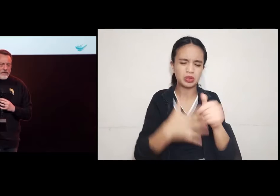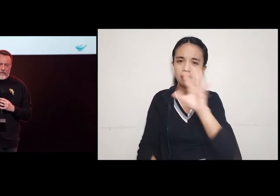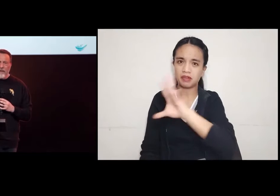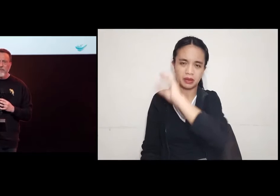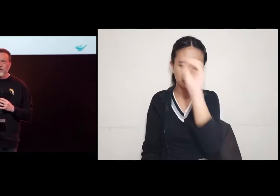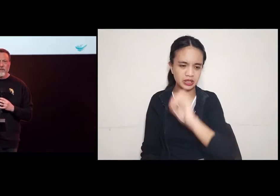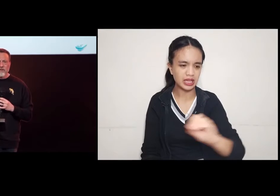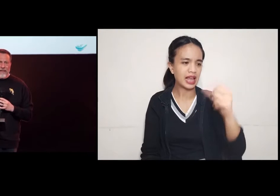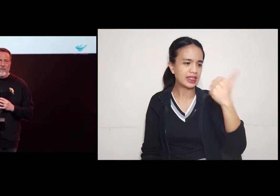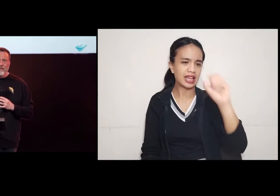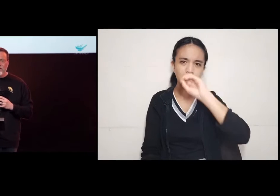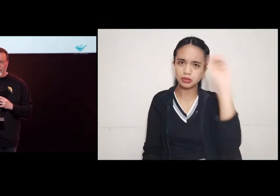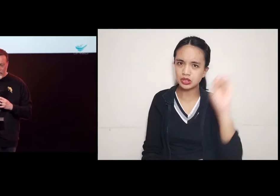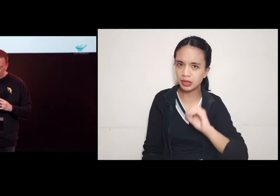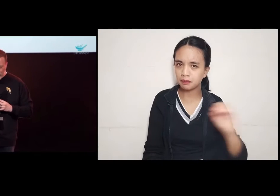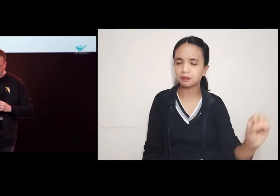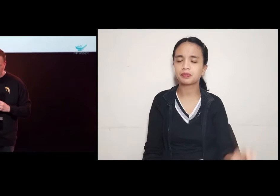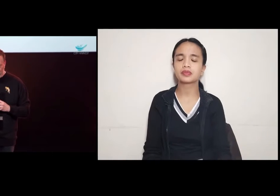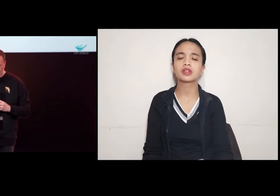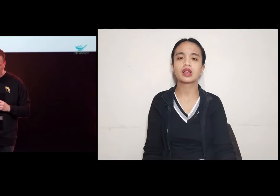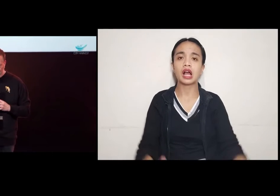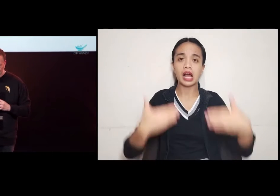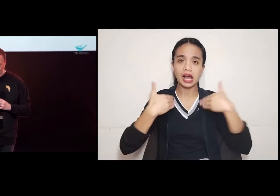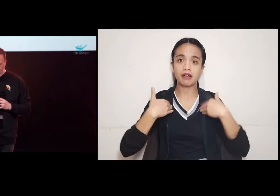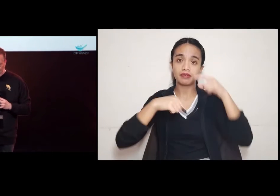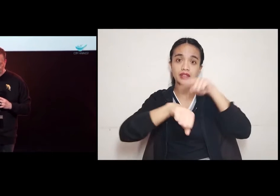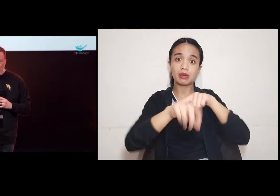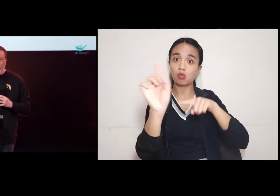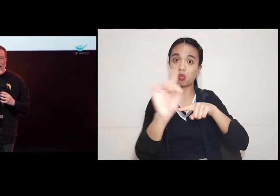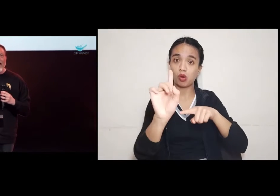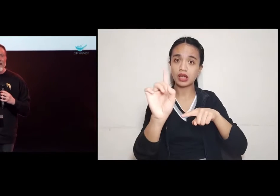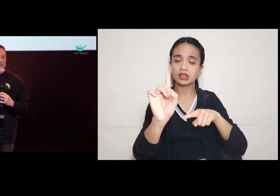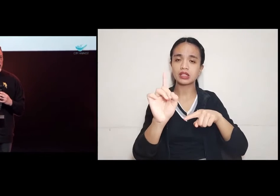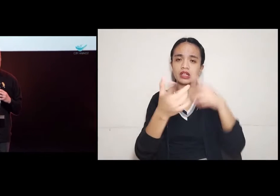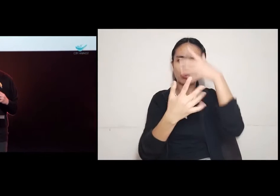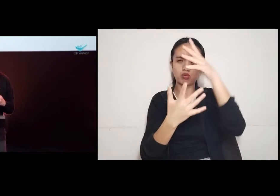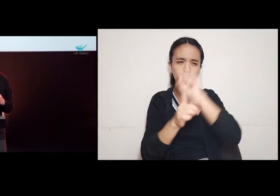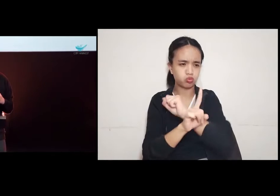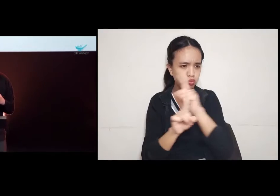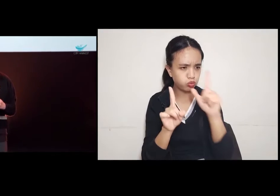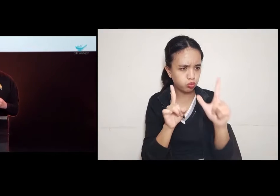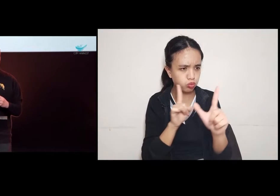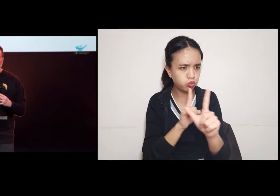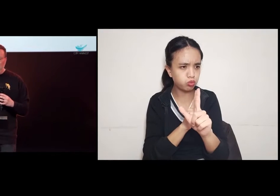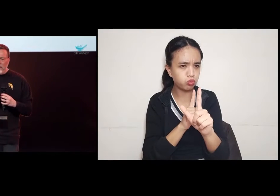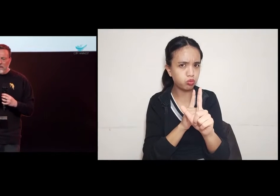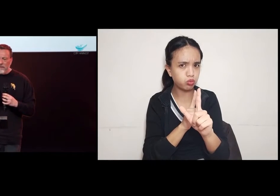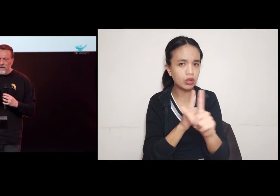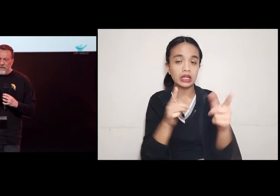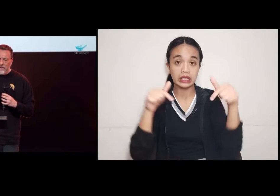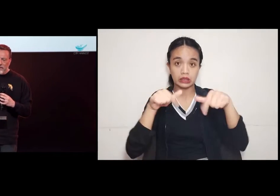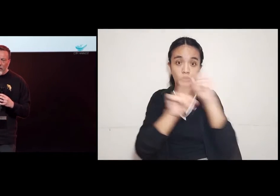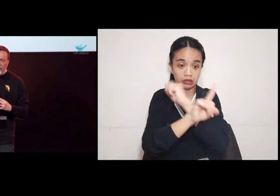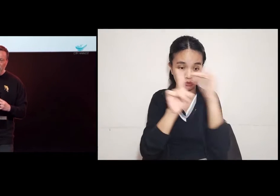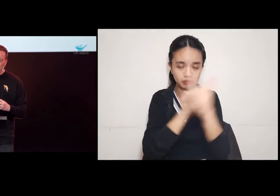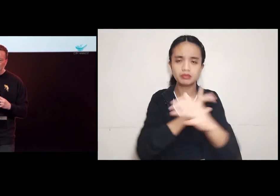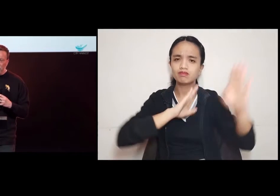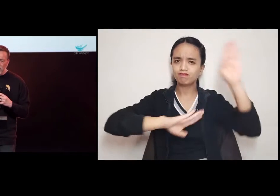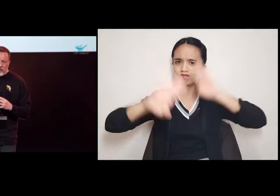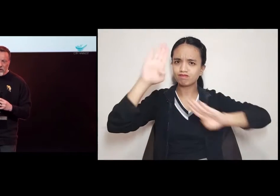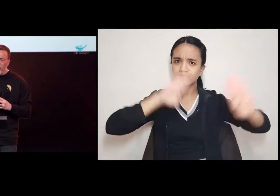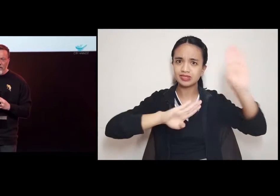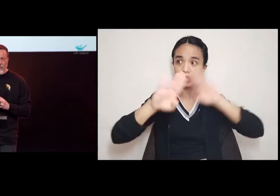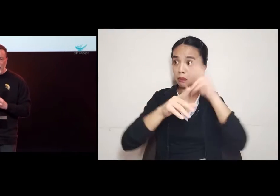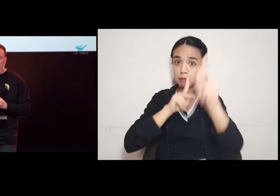even if it's 5% or 10% or 15%. We have a time of genuine social crisis